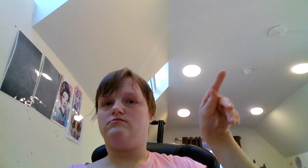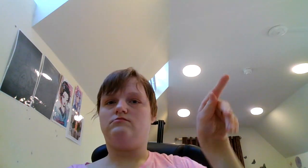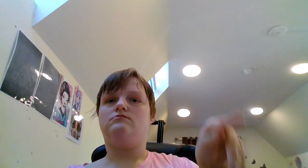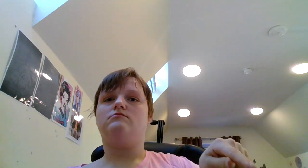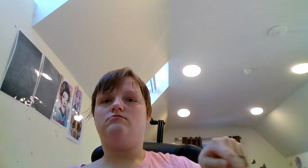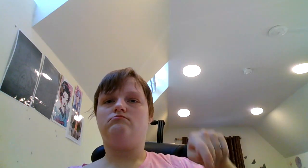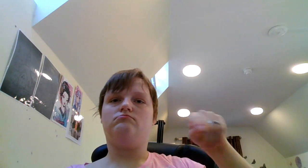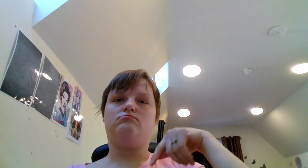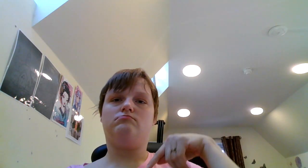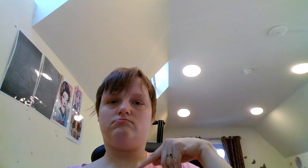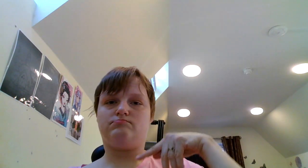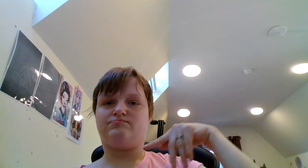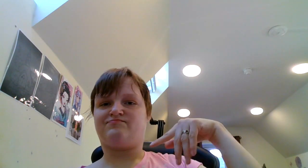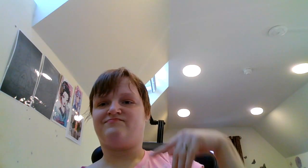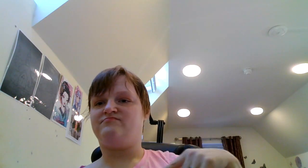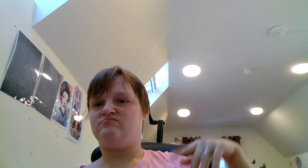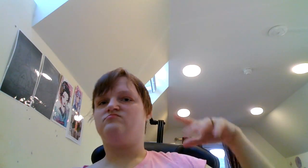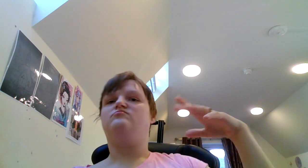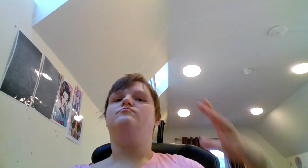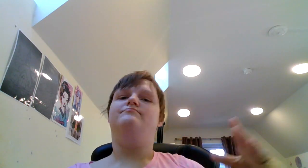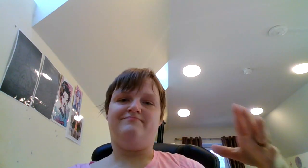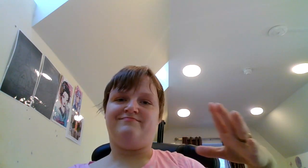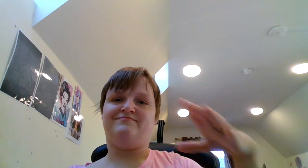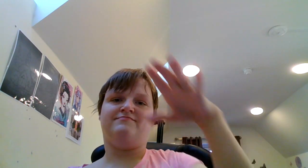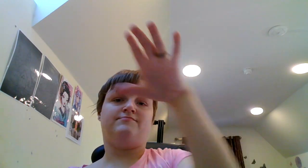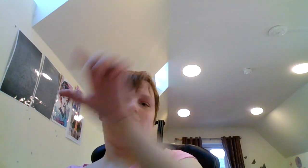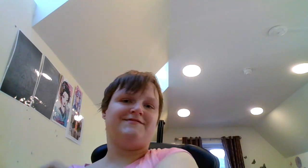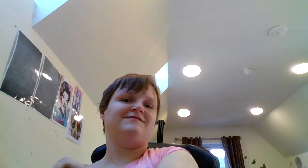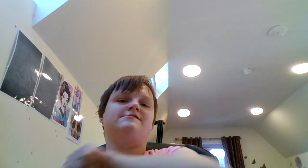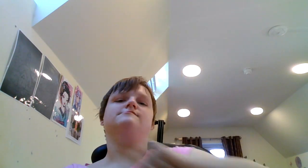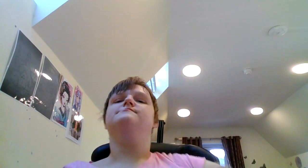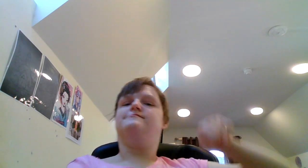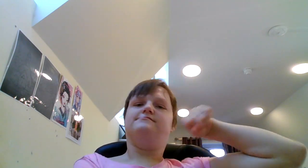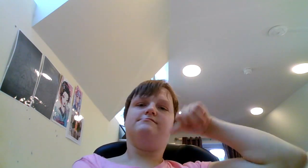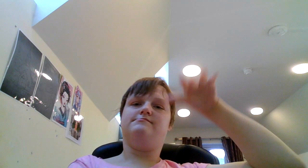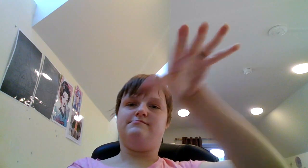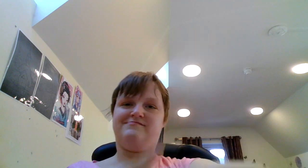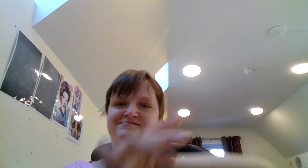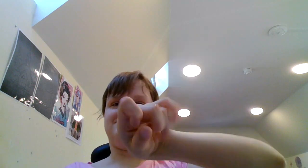We funded the first ever insulin pen and insulin pump, transforming how